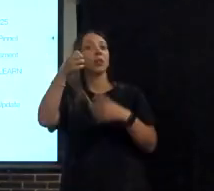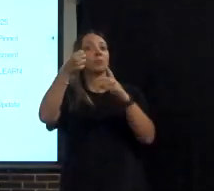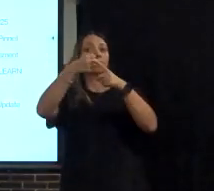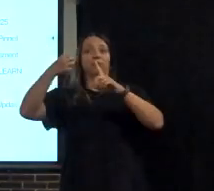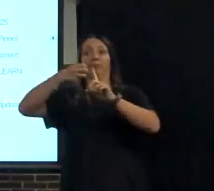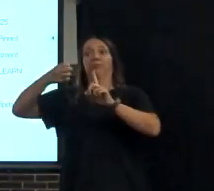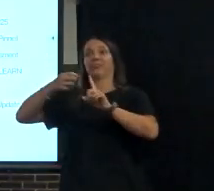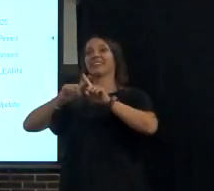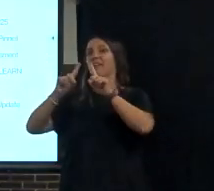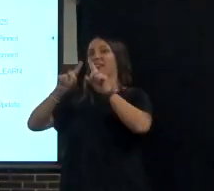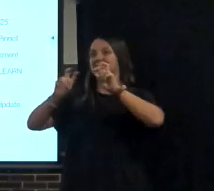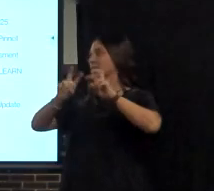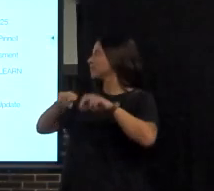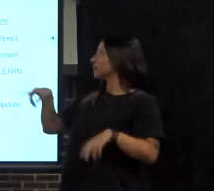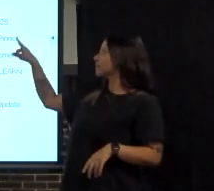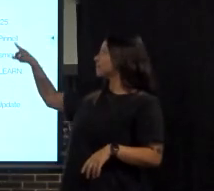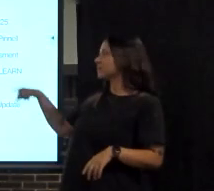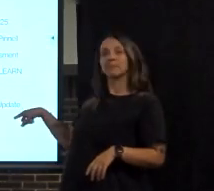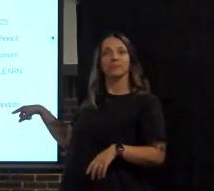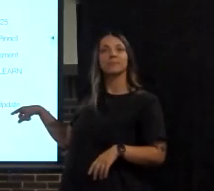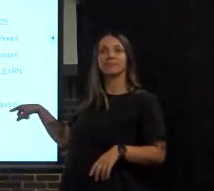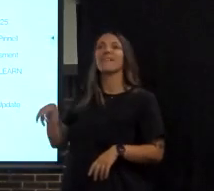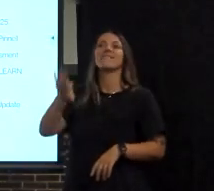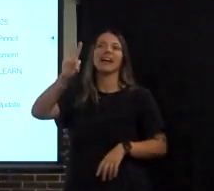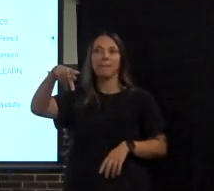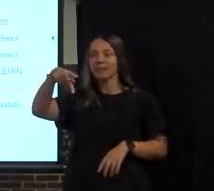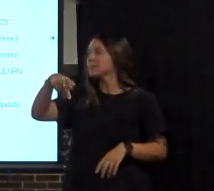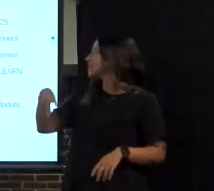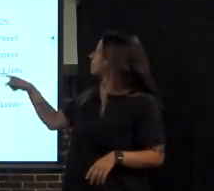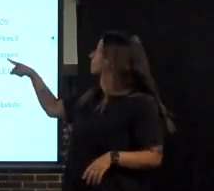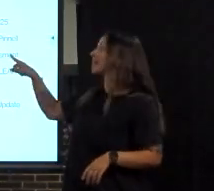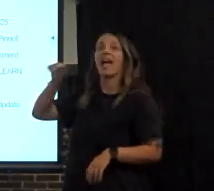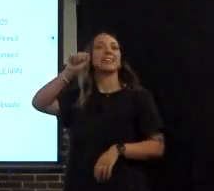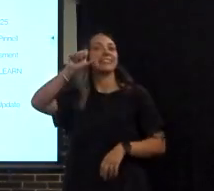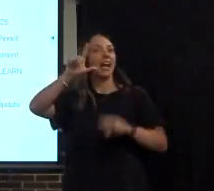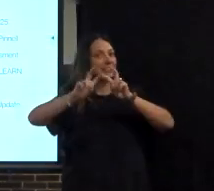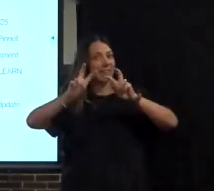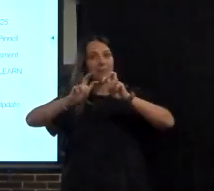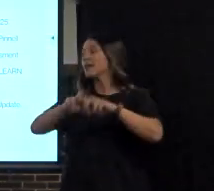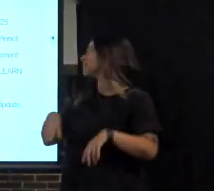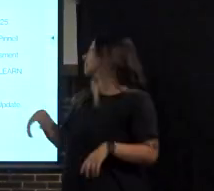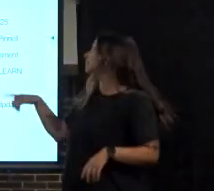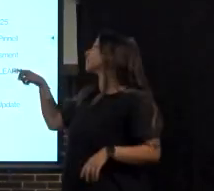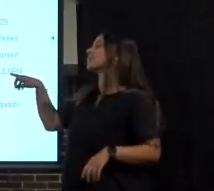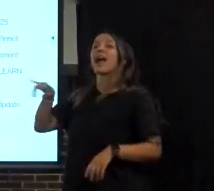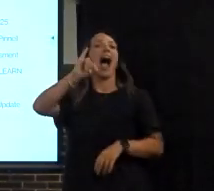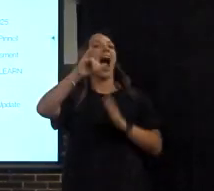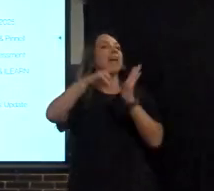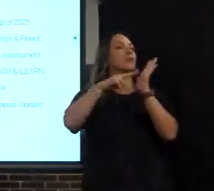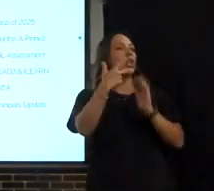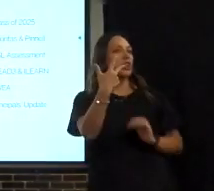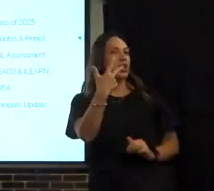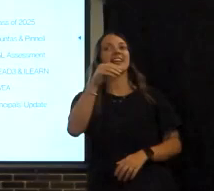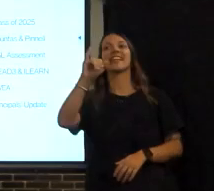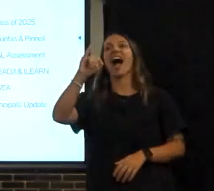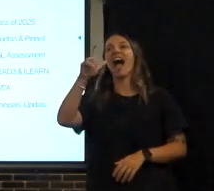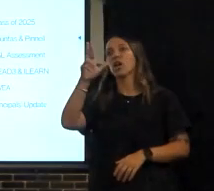2025. And then we're going to expound on these different assessments. Fontes and Pinnell, our ASL